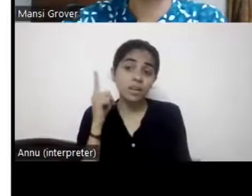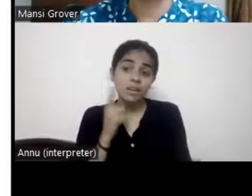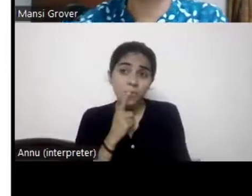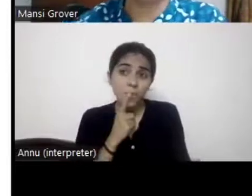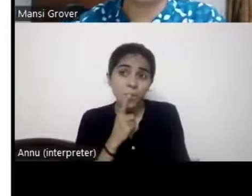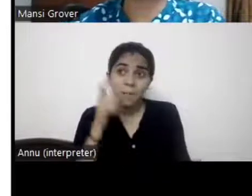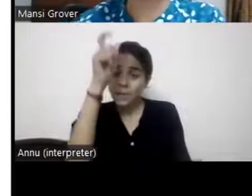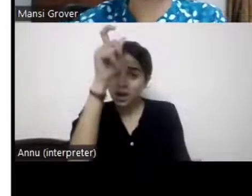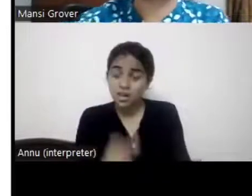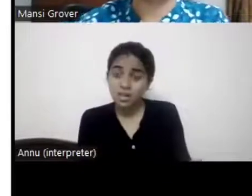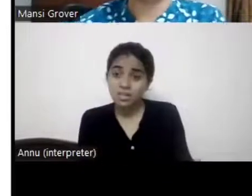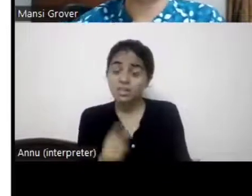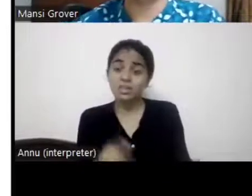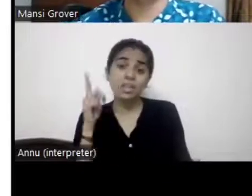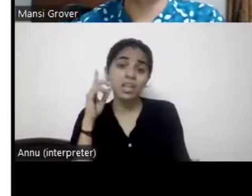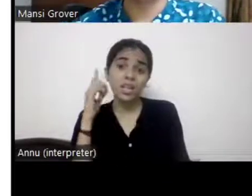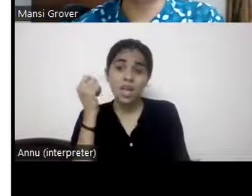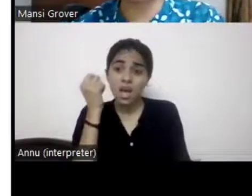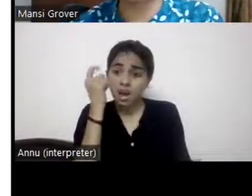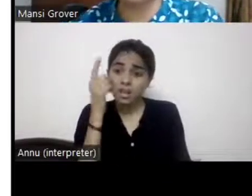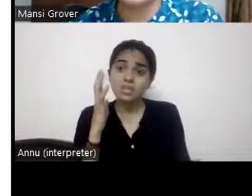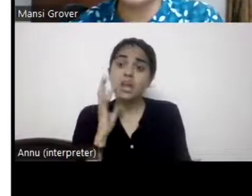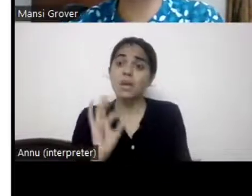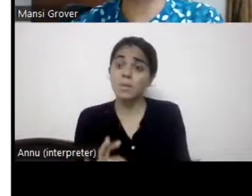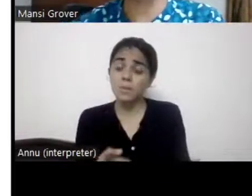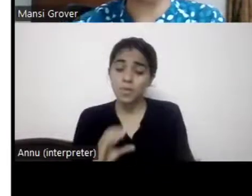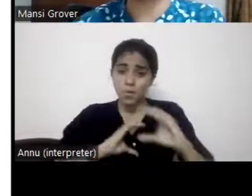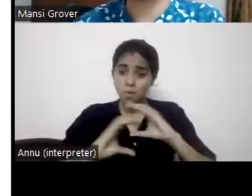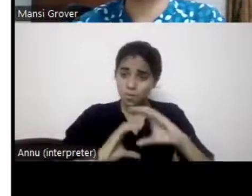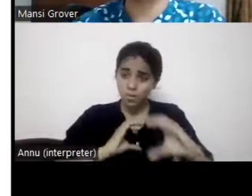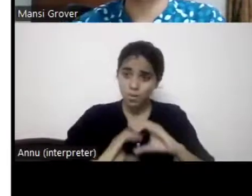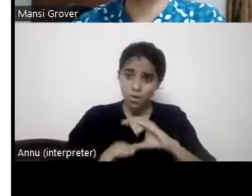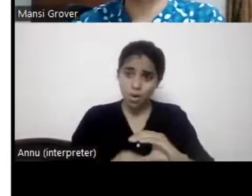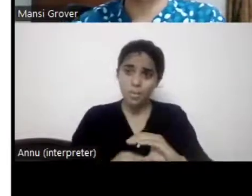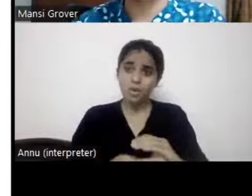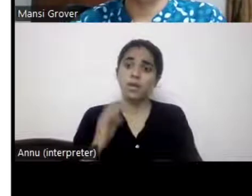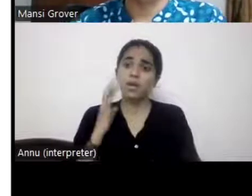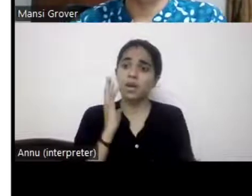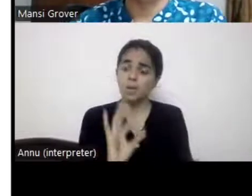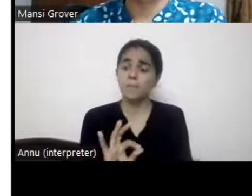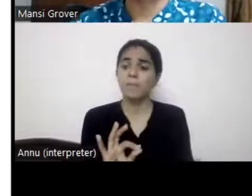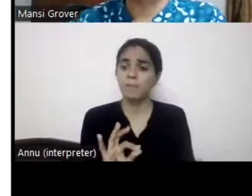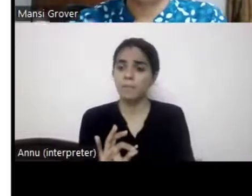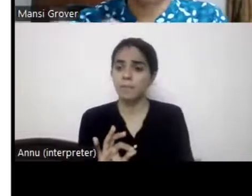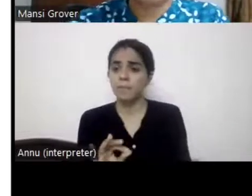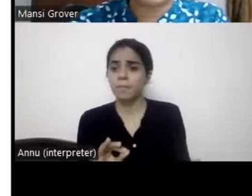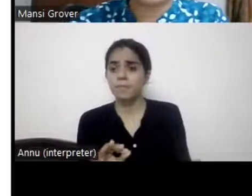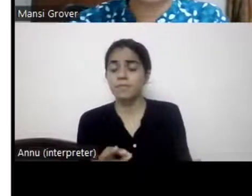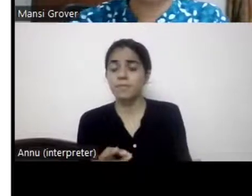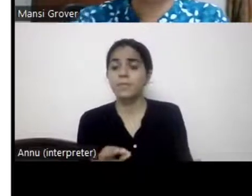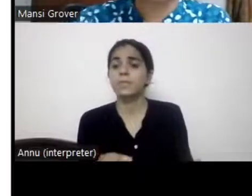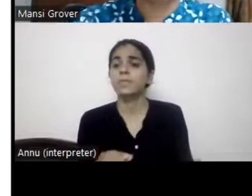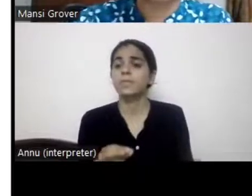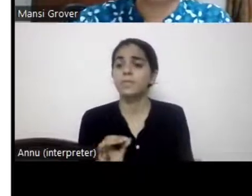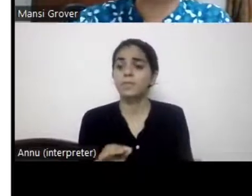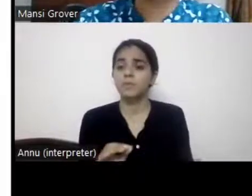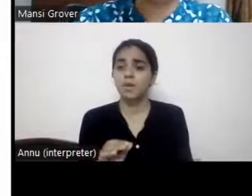important to understand, to communicate that bit. So